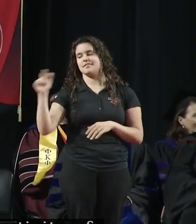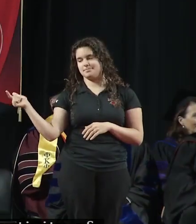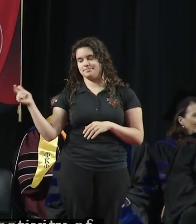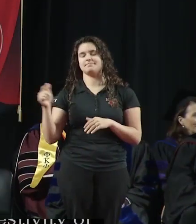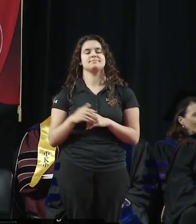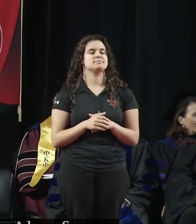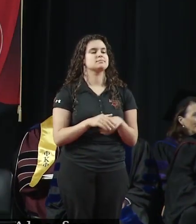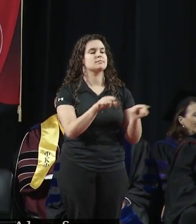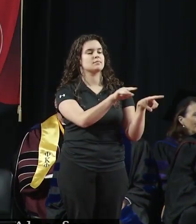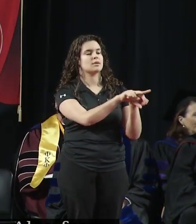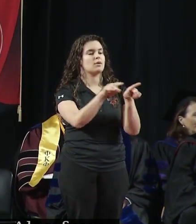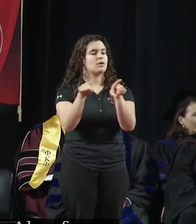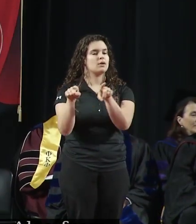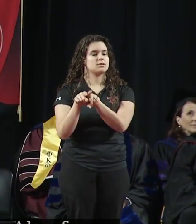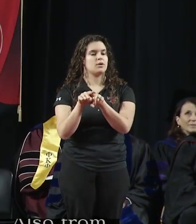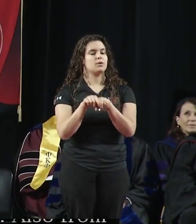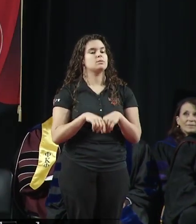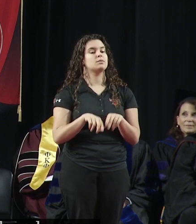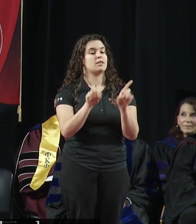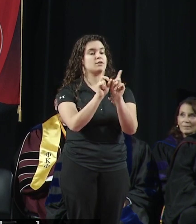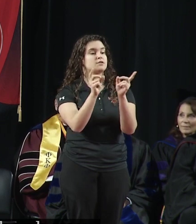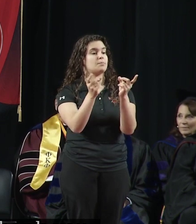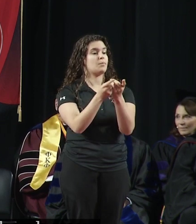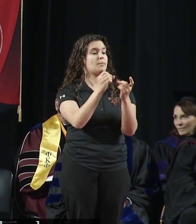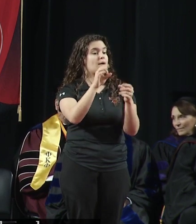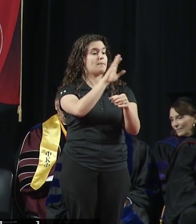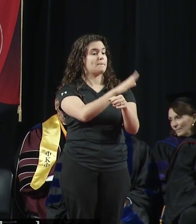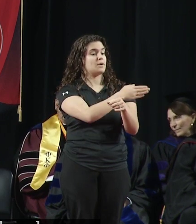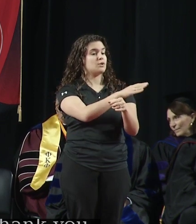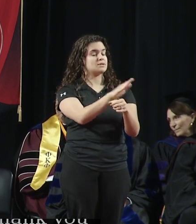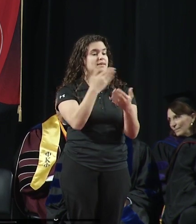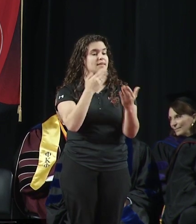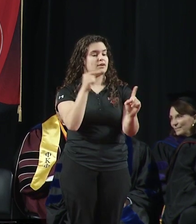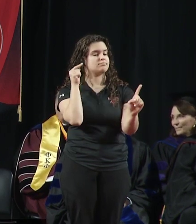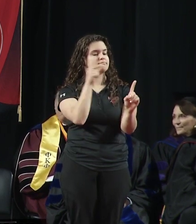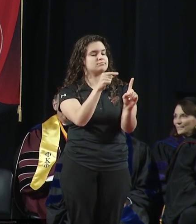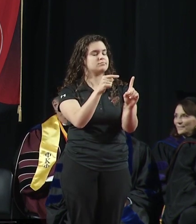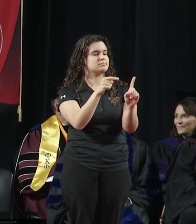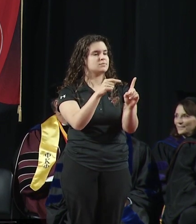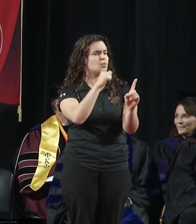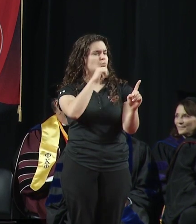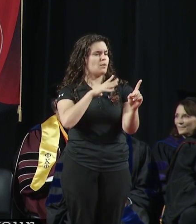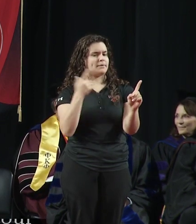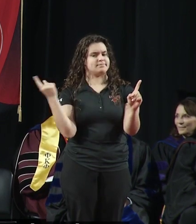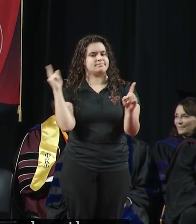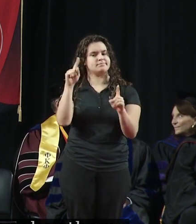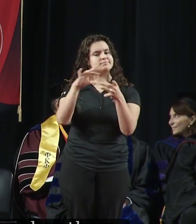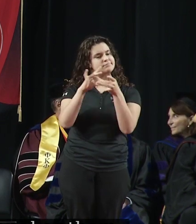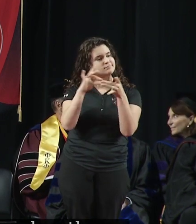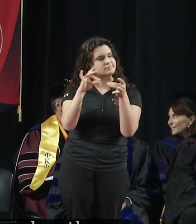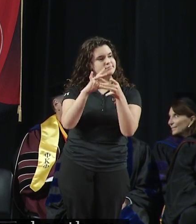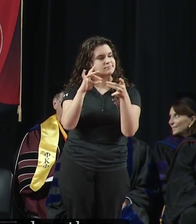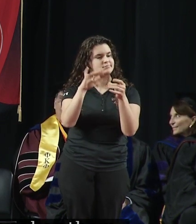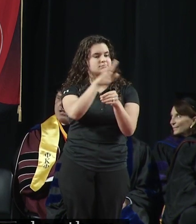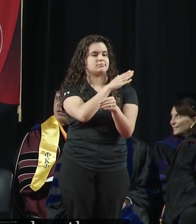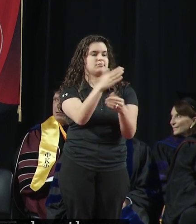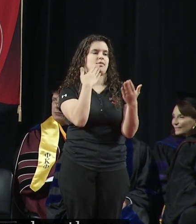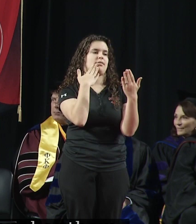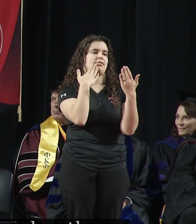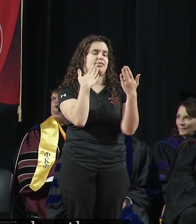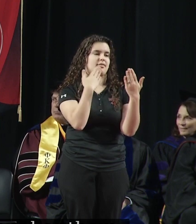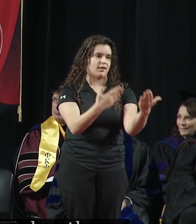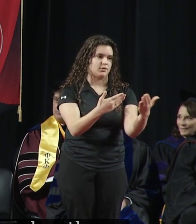Also from the Department of Music, thank you, Abigail Deppen, for your beautiful rendition of the national anthem